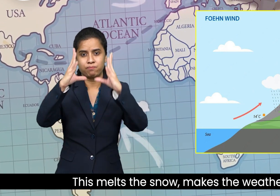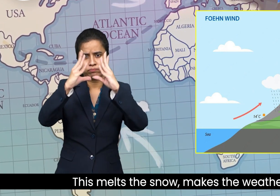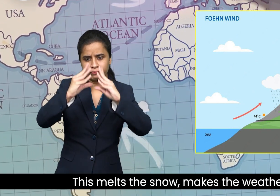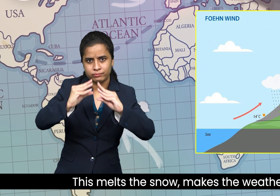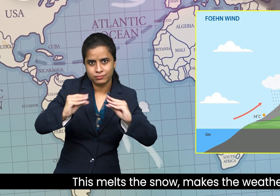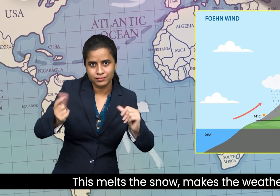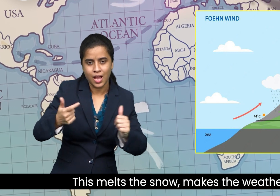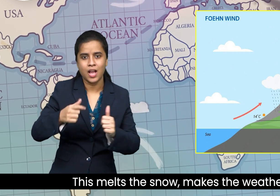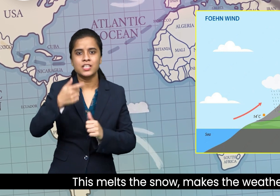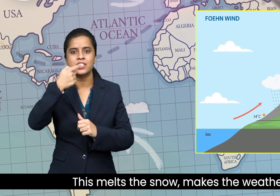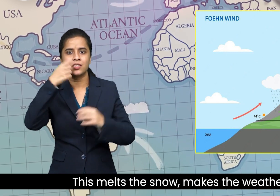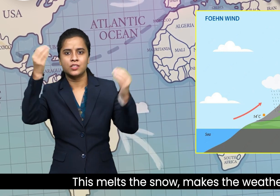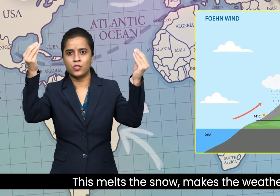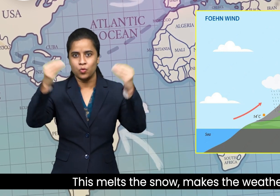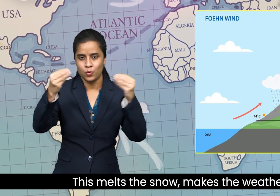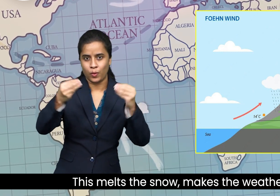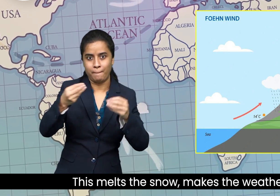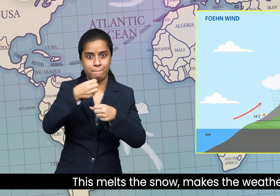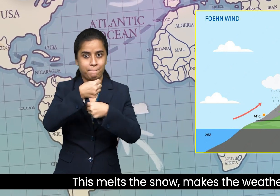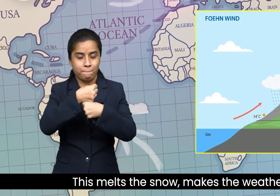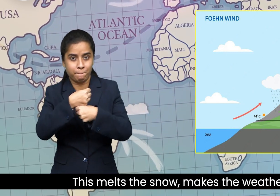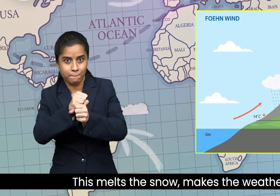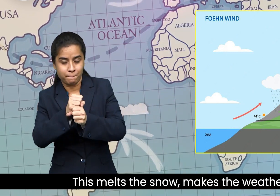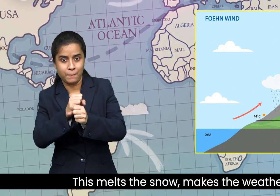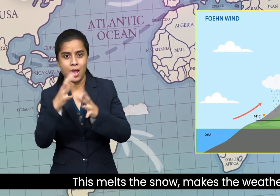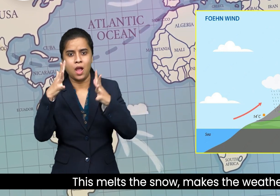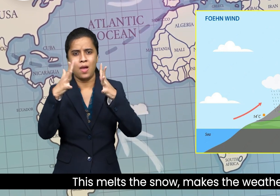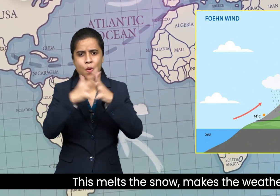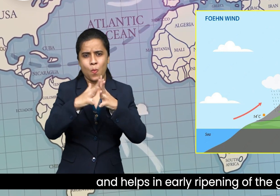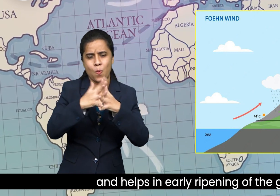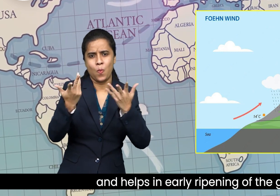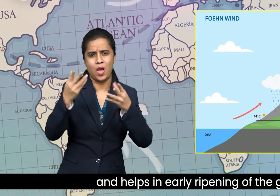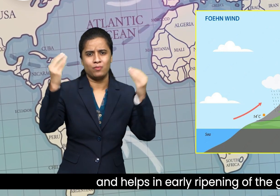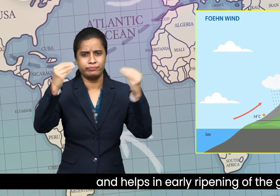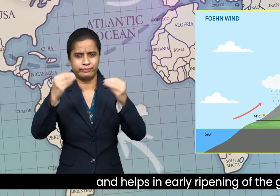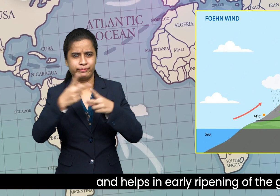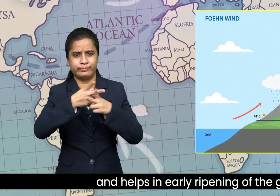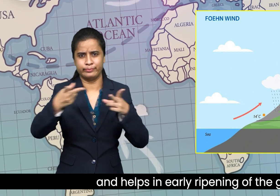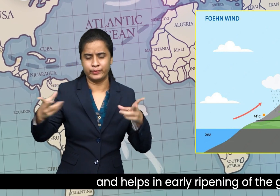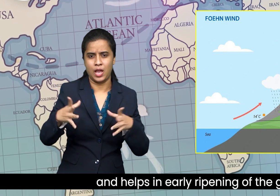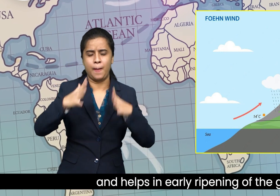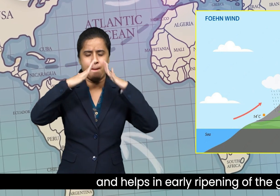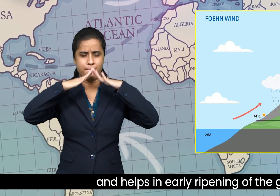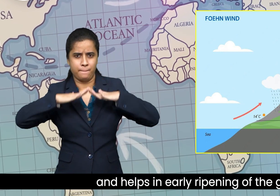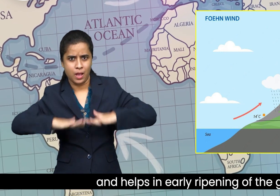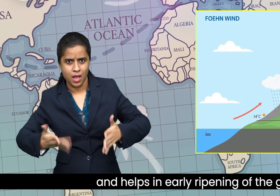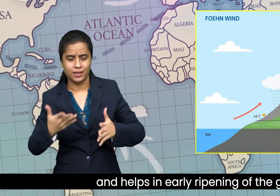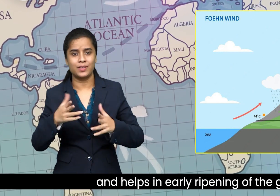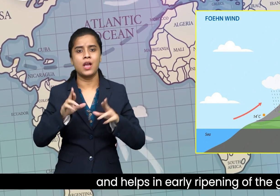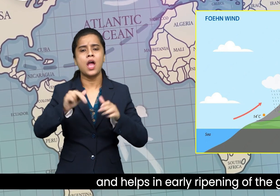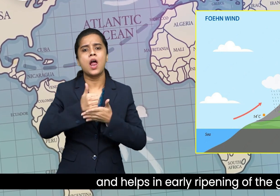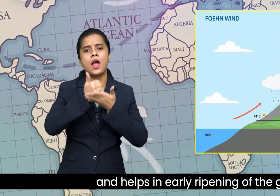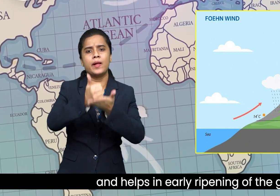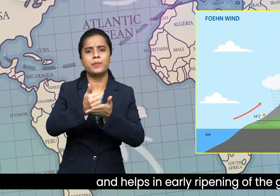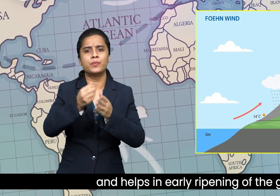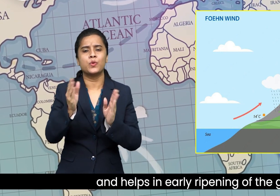This melts the snow, makes the weather pleasant, and helps in early ripening of the